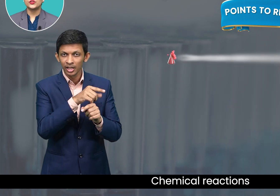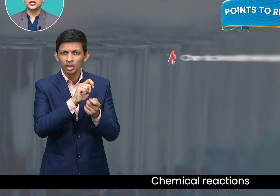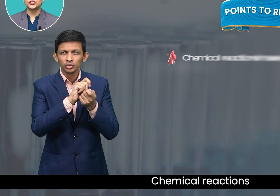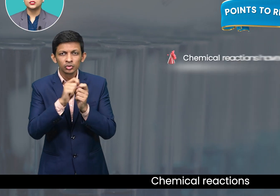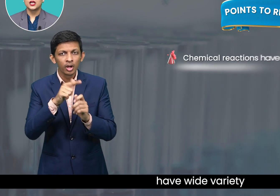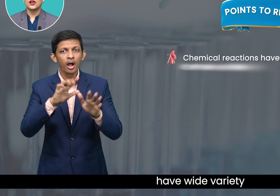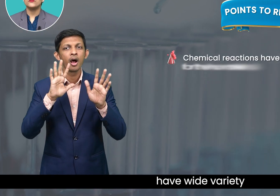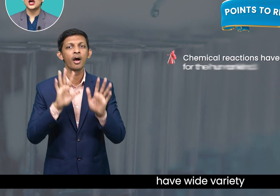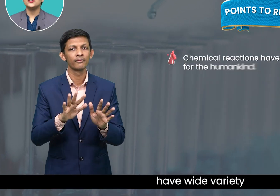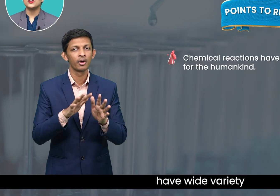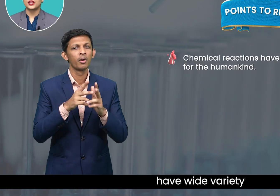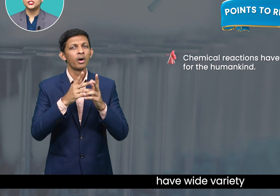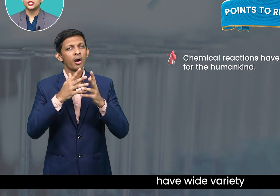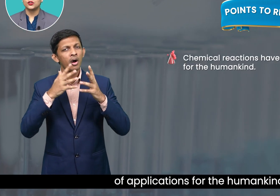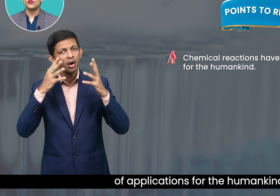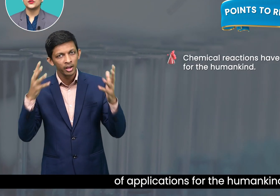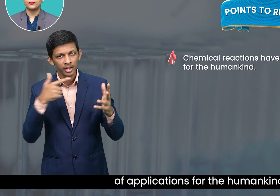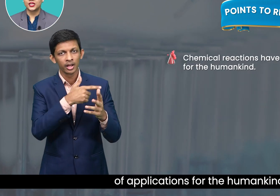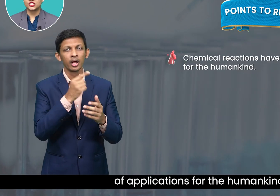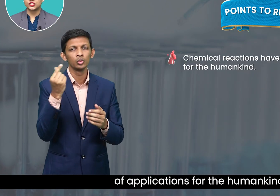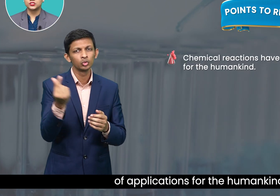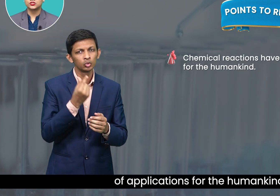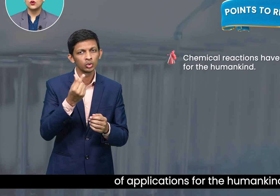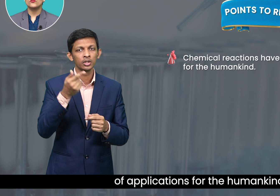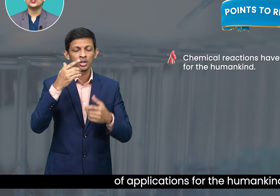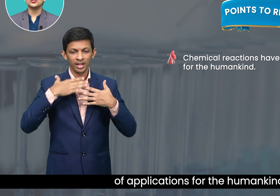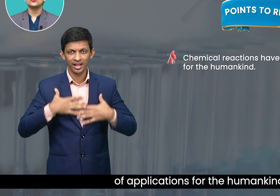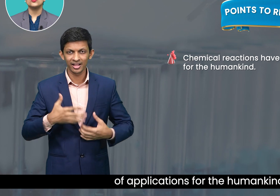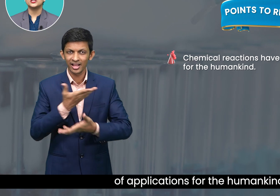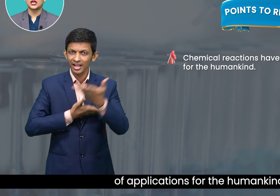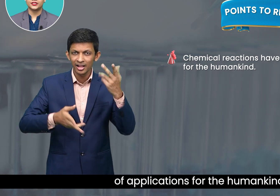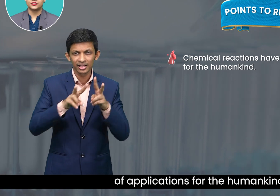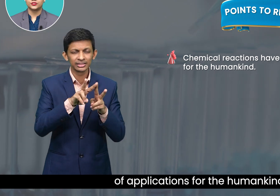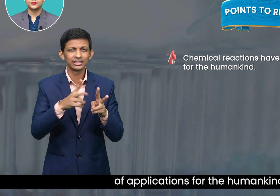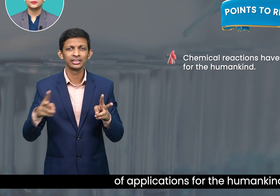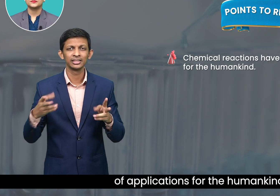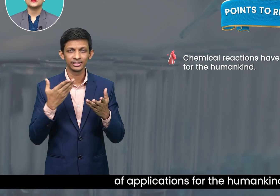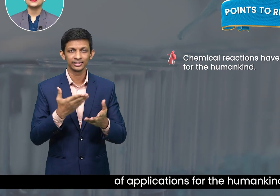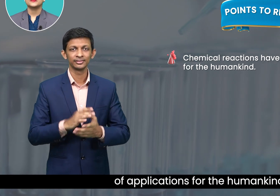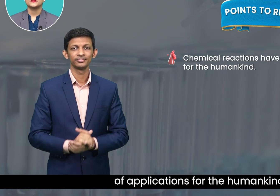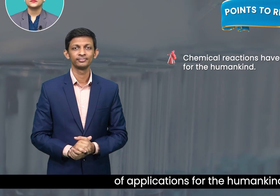Chemical reactions have wide variety of applications for the humankind.